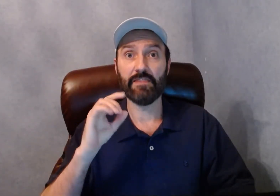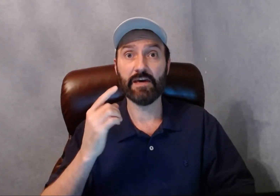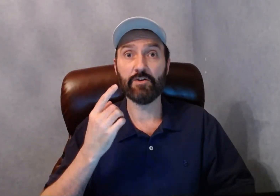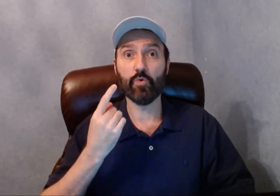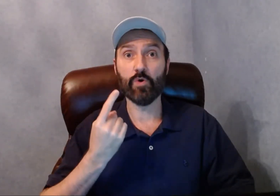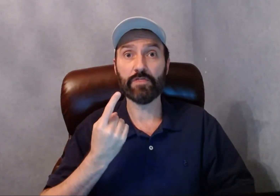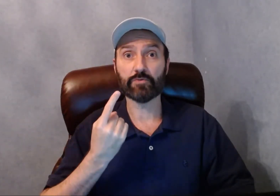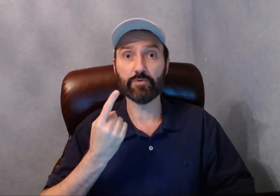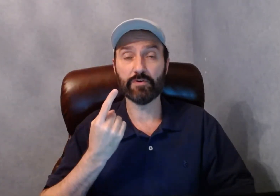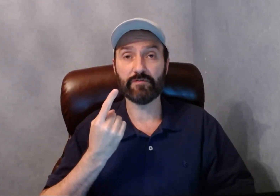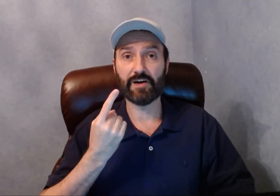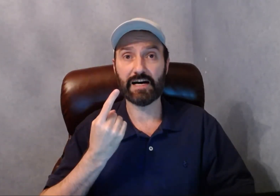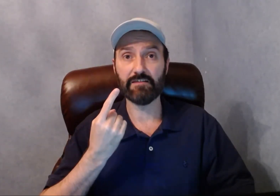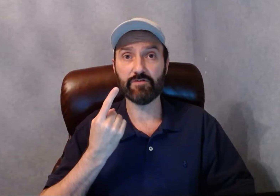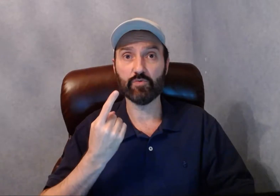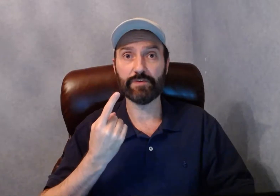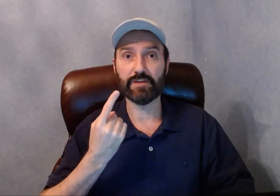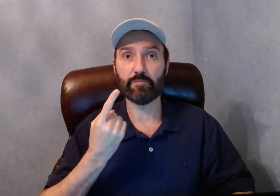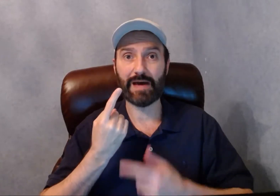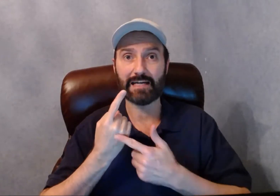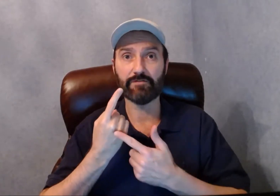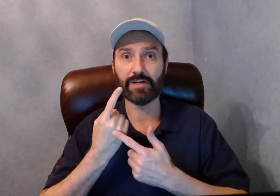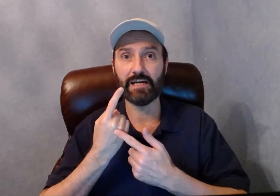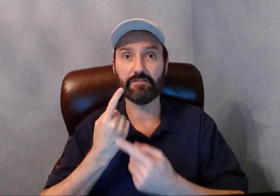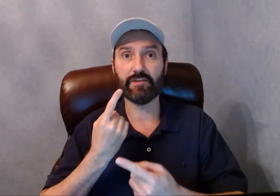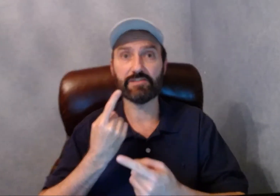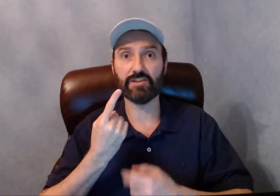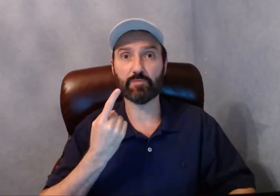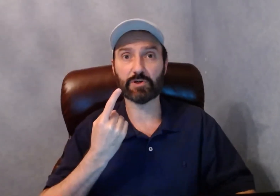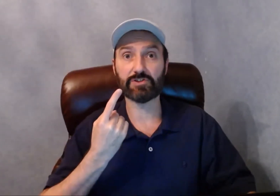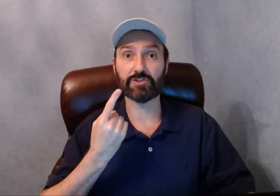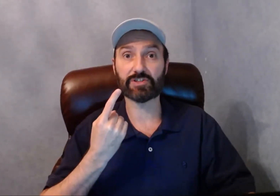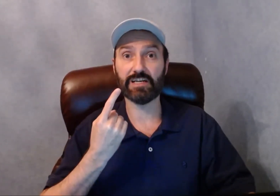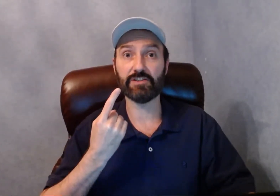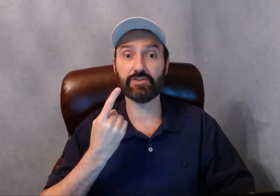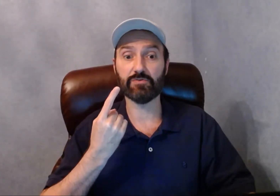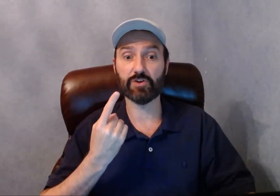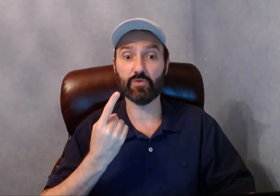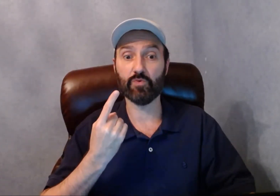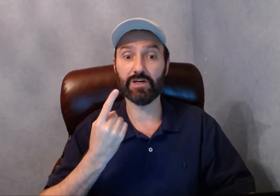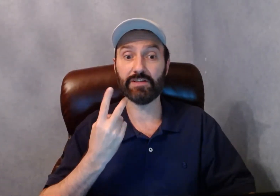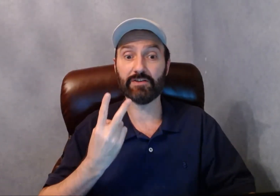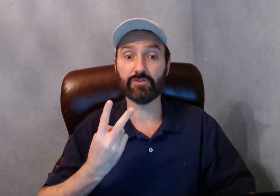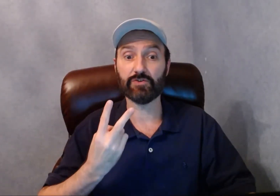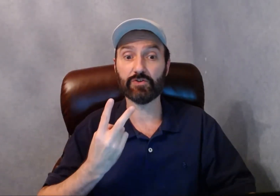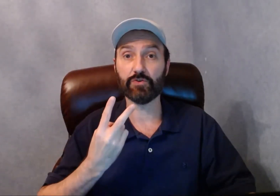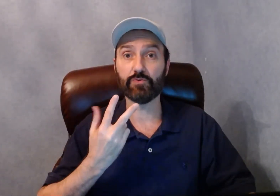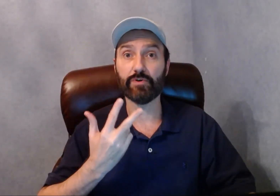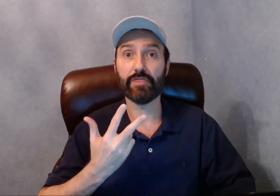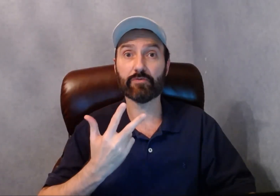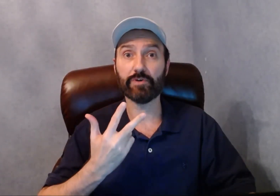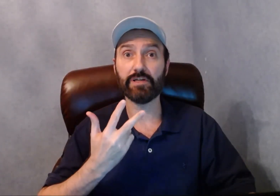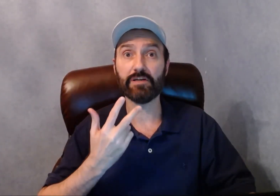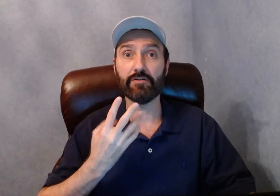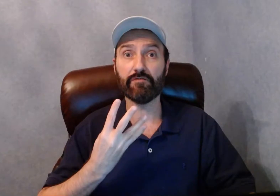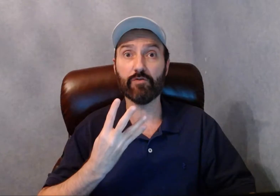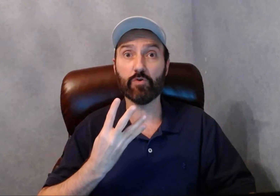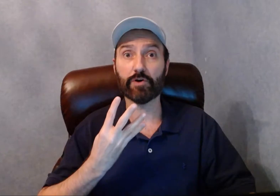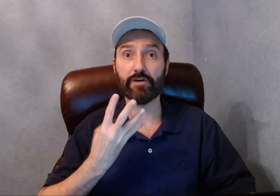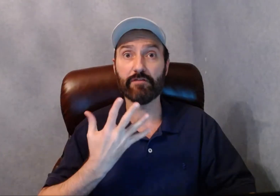then 1 through 5 with the back of your hand facing the person you're signing to. So 1, 2, 3, 4,